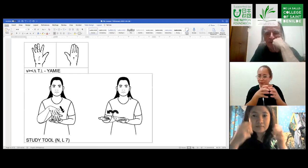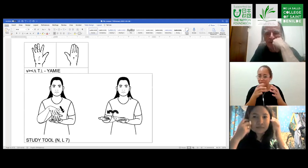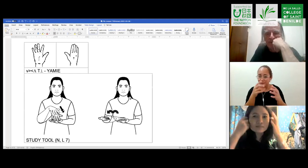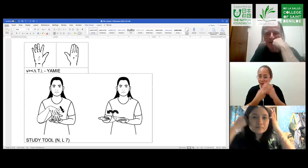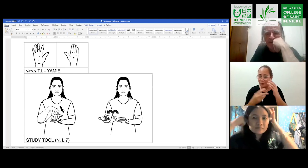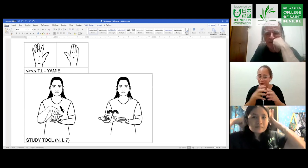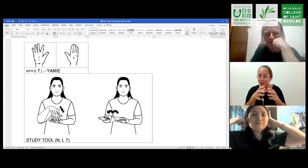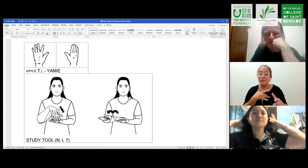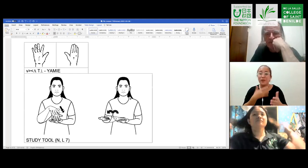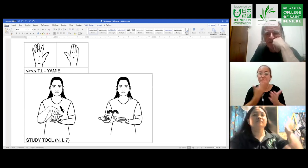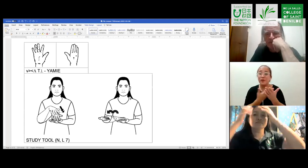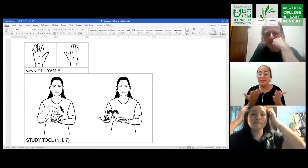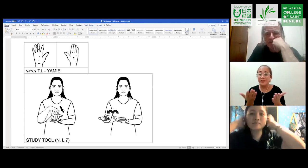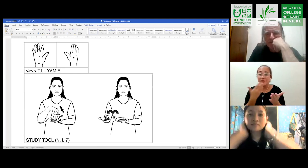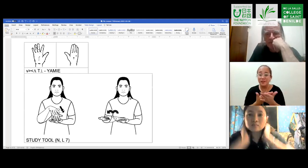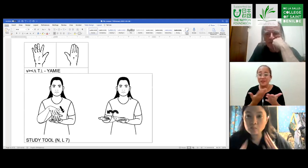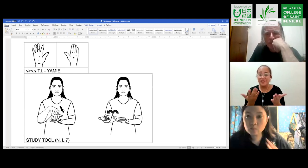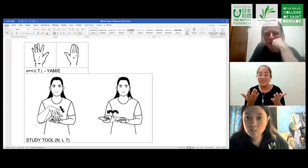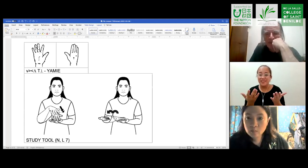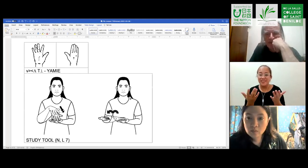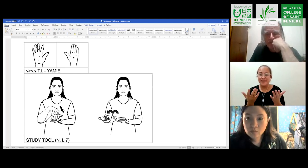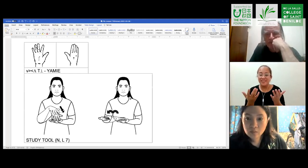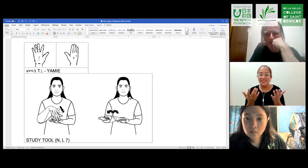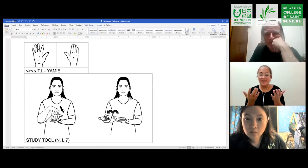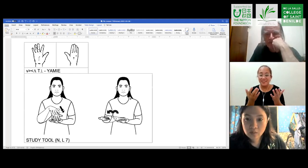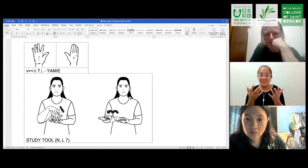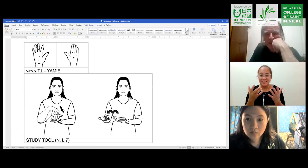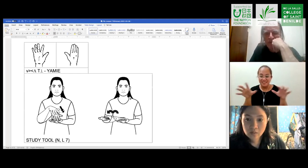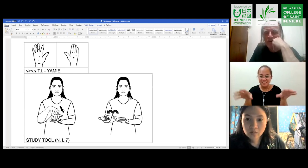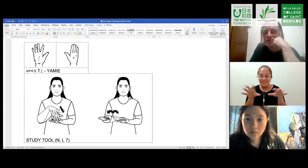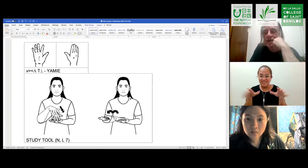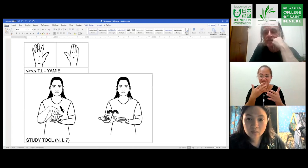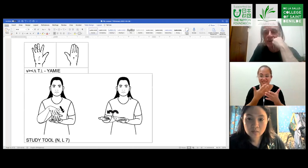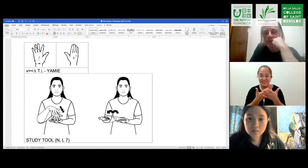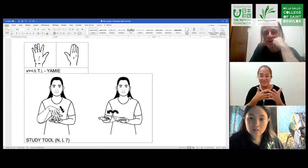good about the work? Like you understand pretty much?